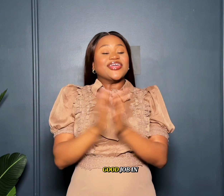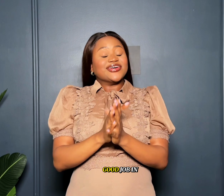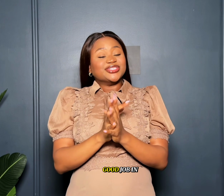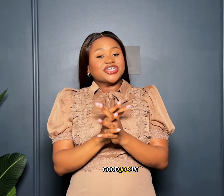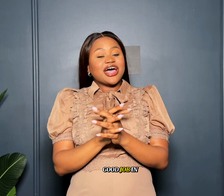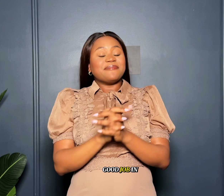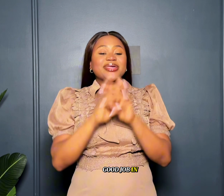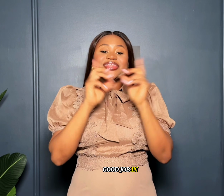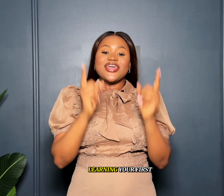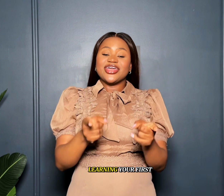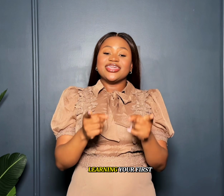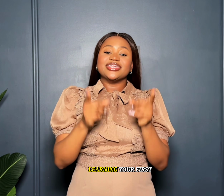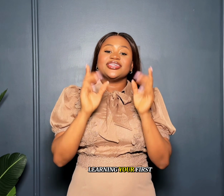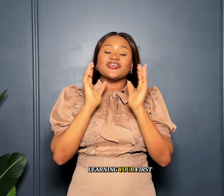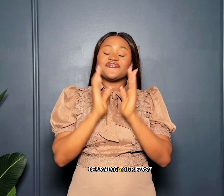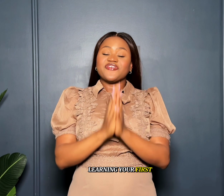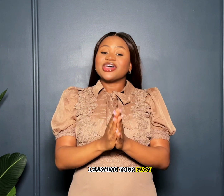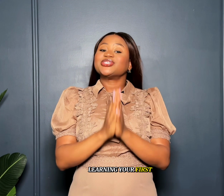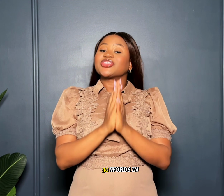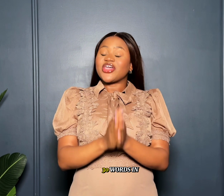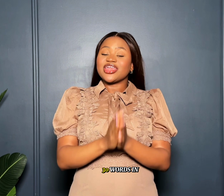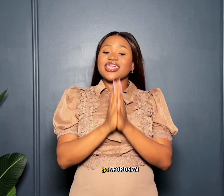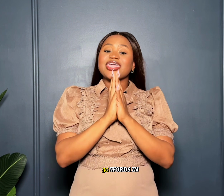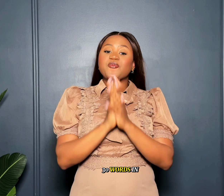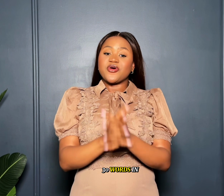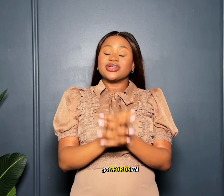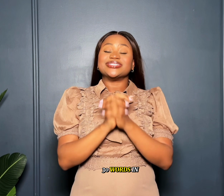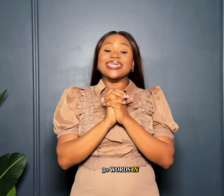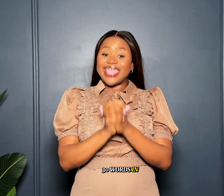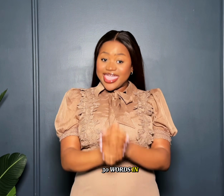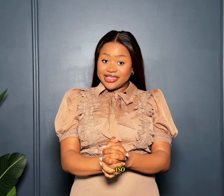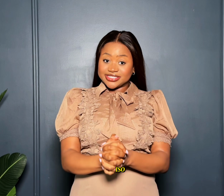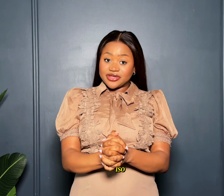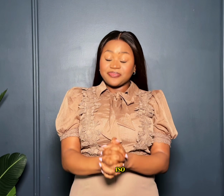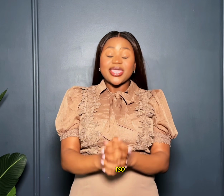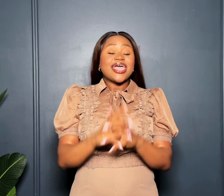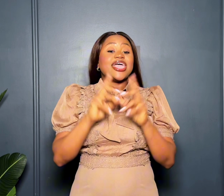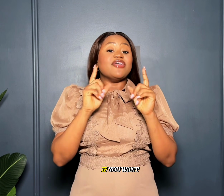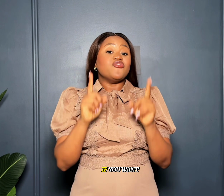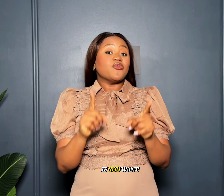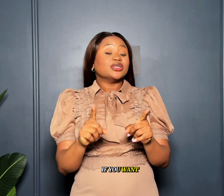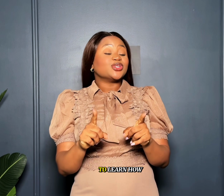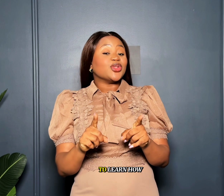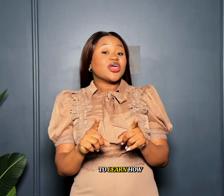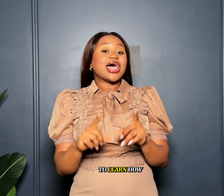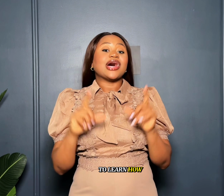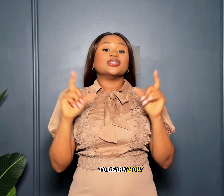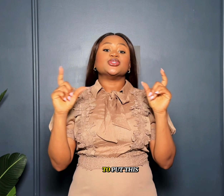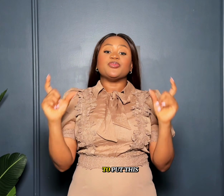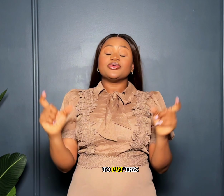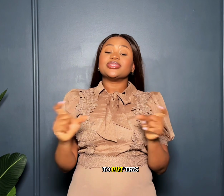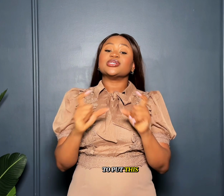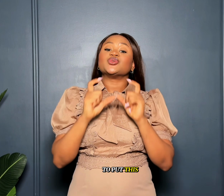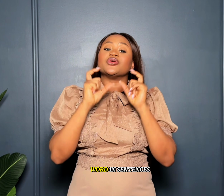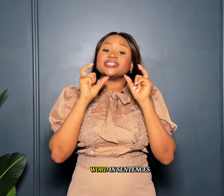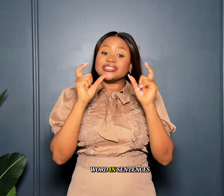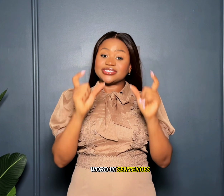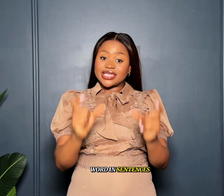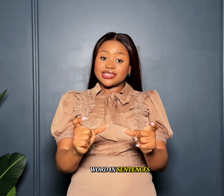Good job in learning your first 30 words in ASL. If you want to learn how to put these words in